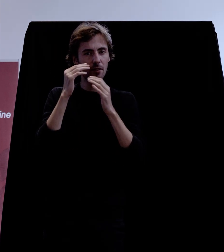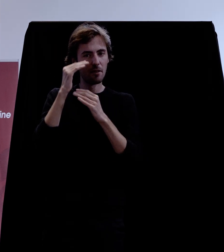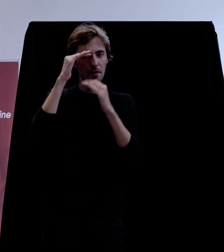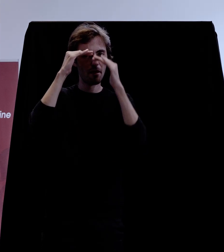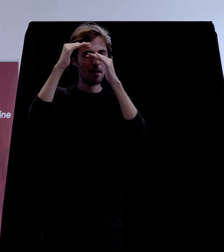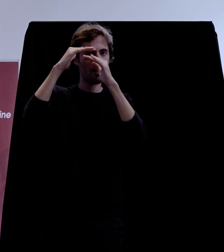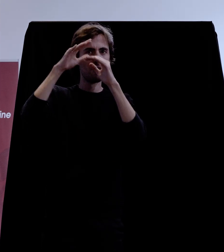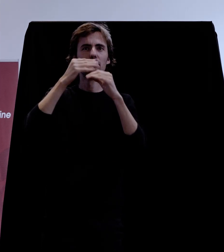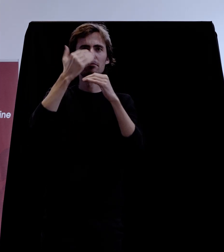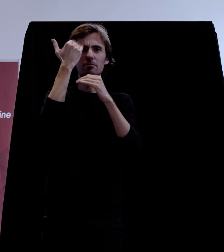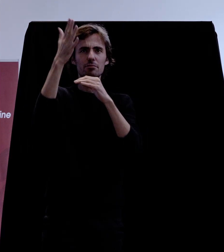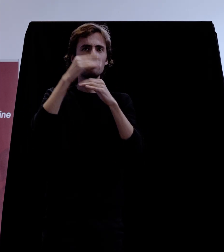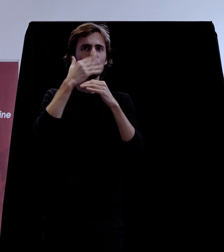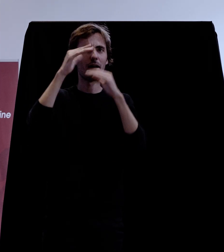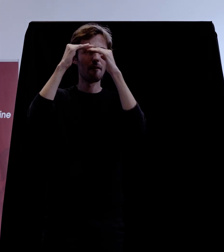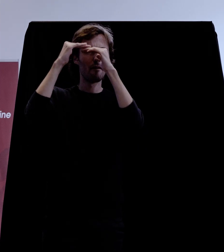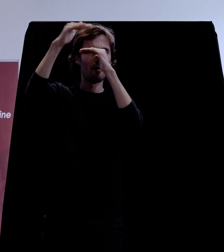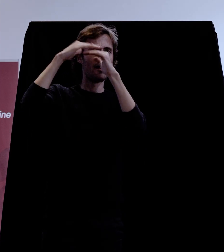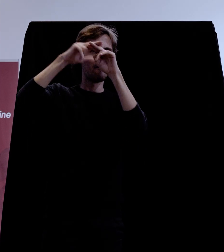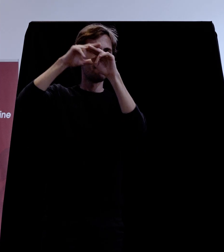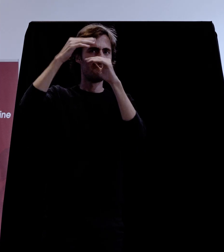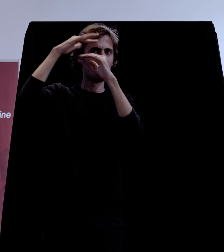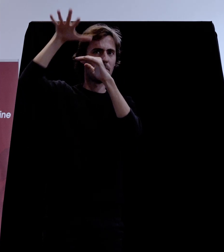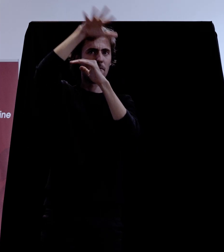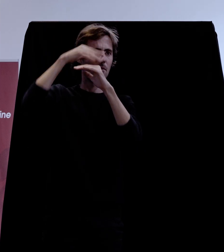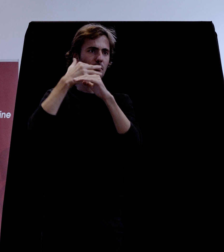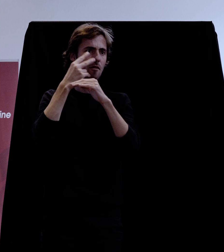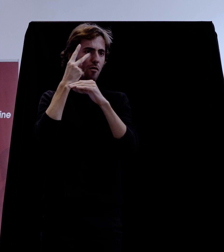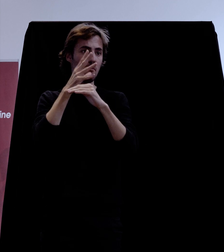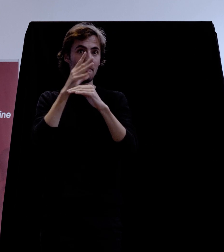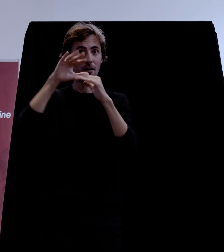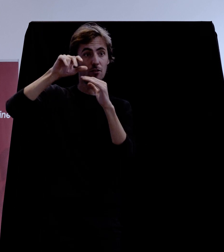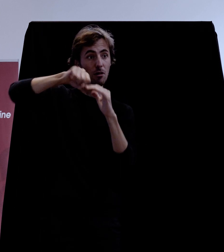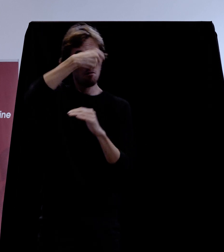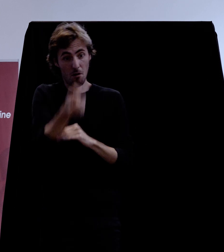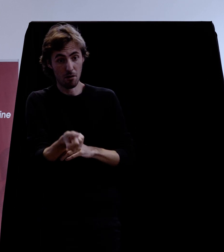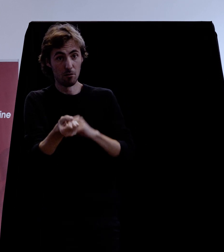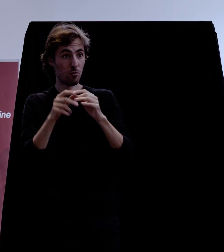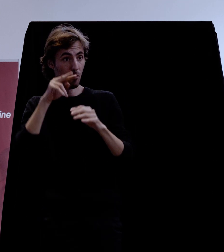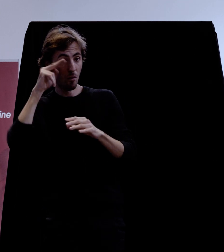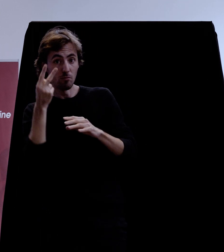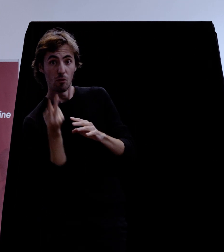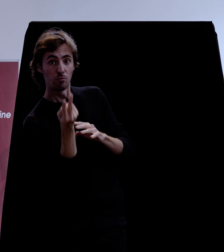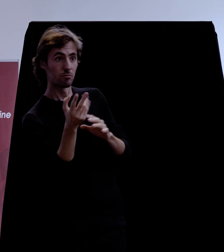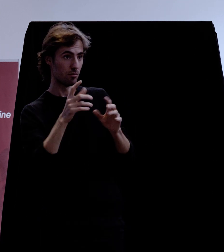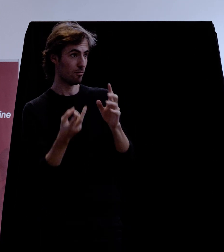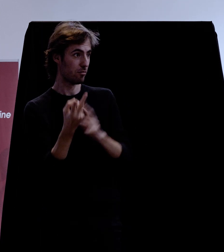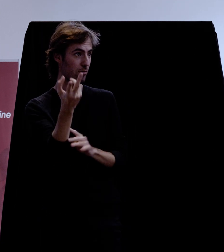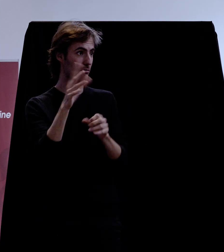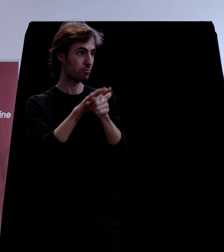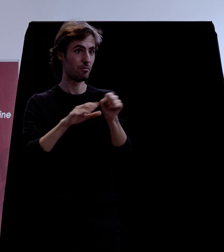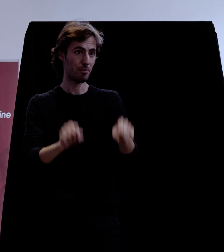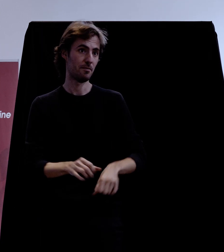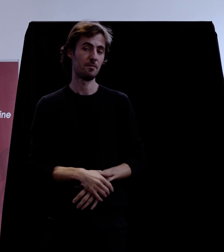look straight ahead of themselves from the lower visual field. If you're upside down, your lower visual field becomes